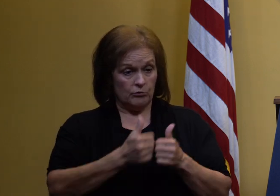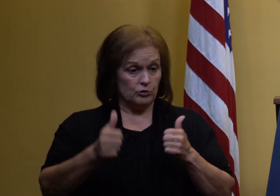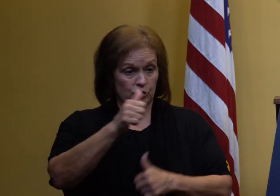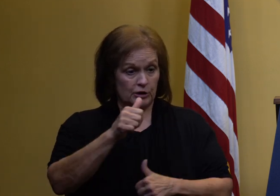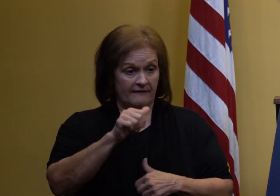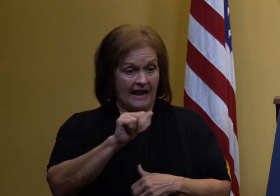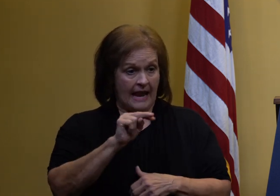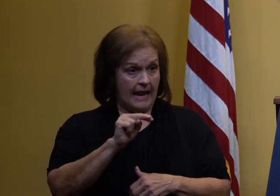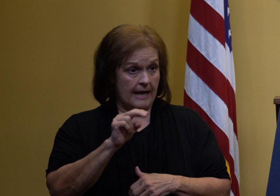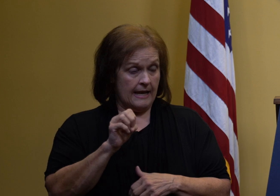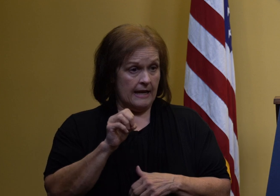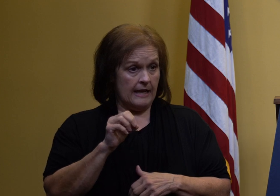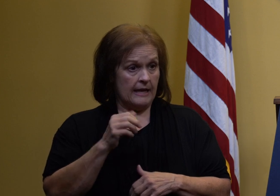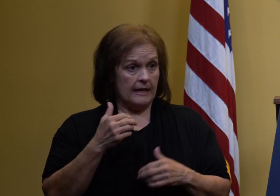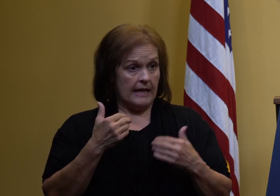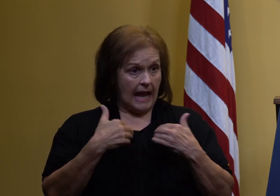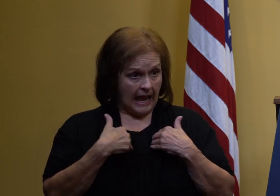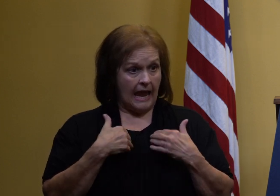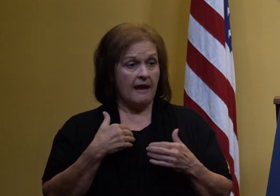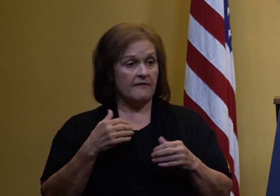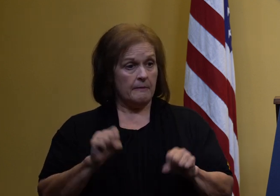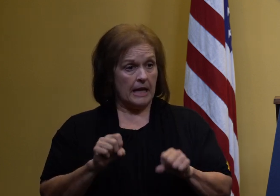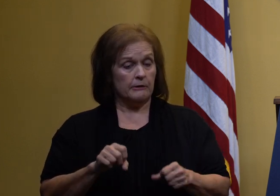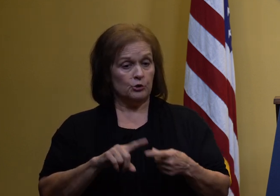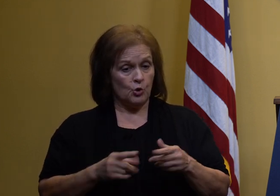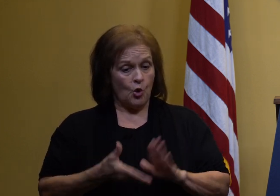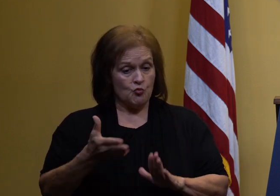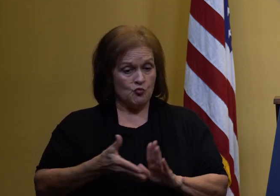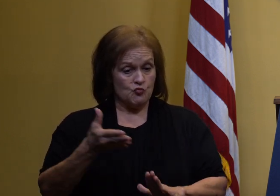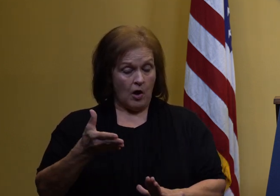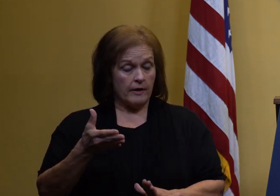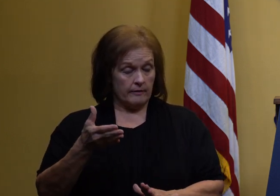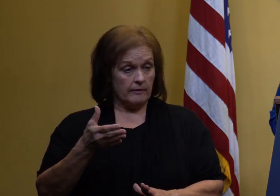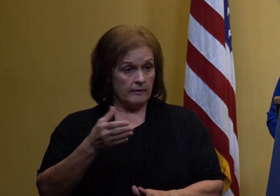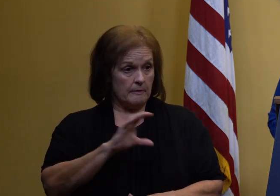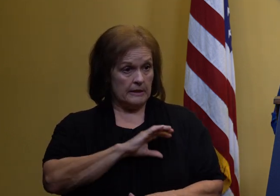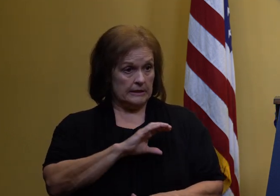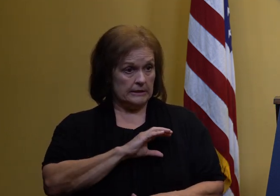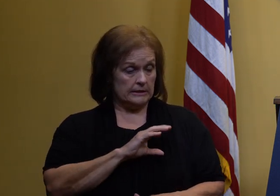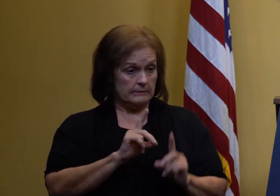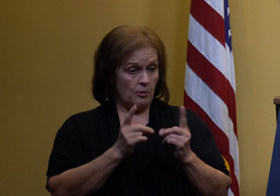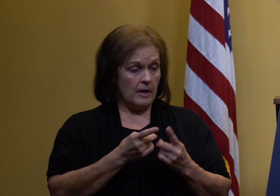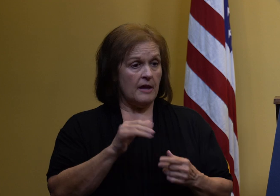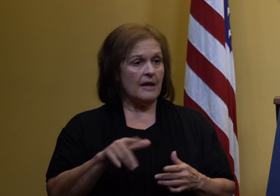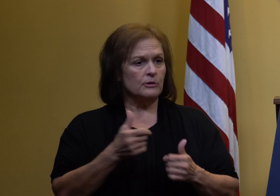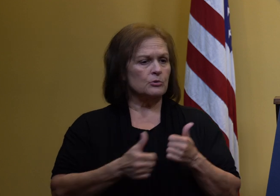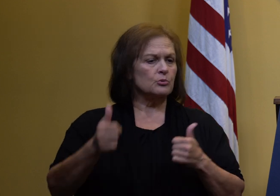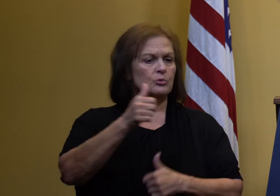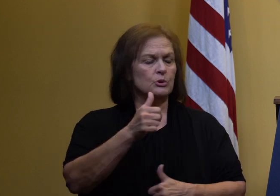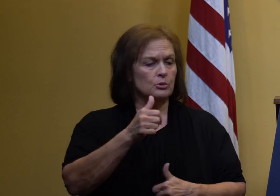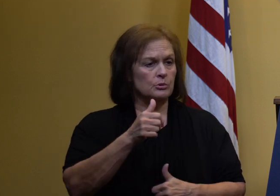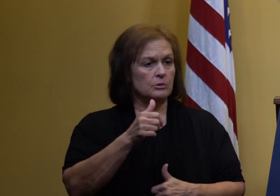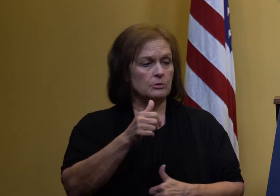Kirkpatrick have total autonomy in running the NOPD if she's confirmed? The superintendent of the New